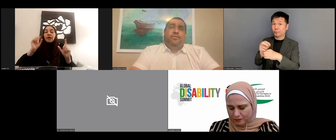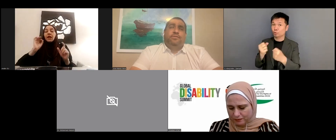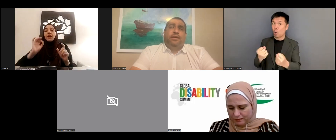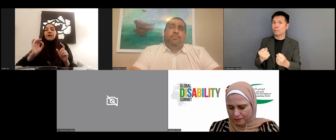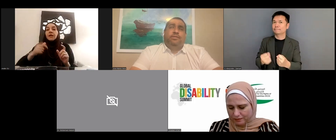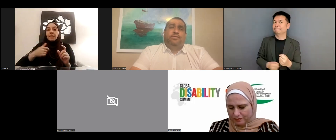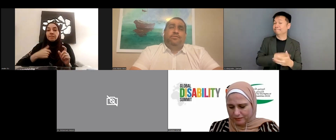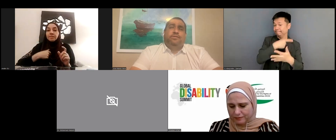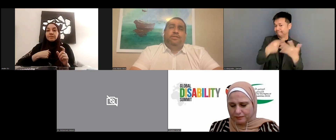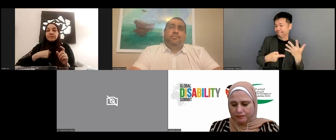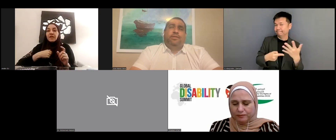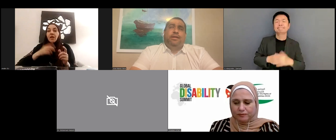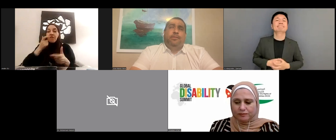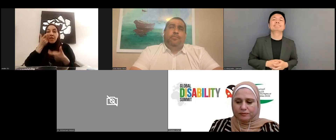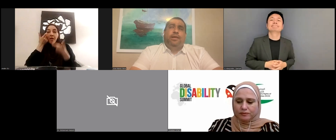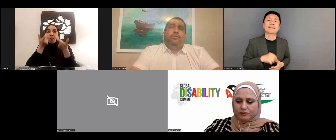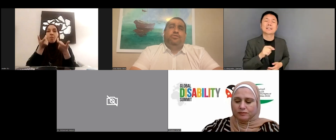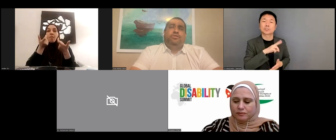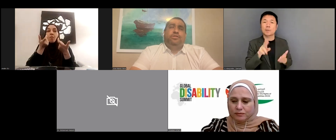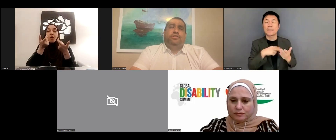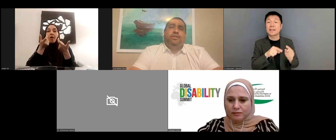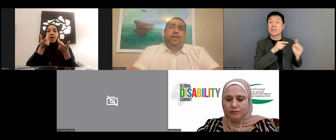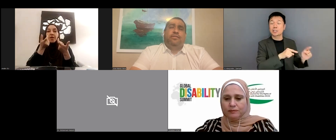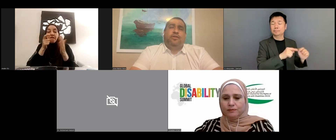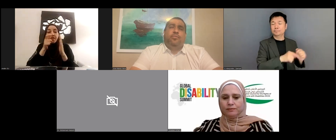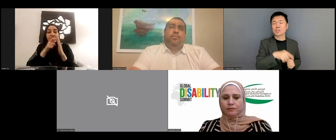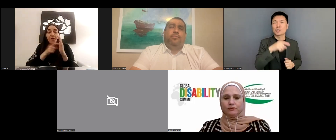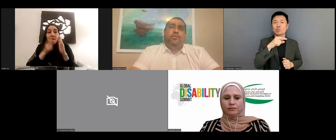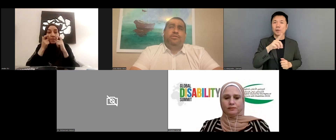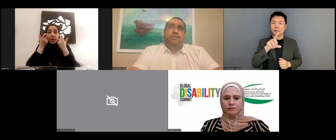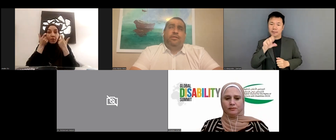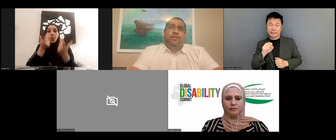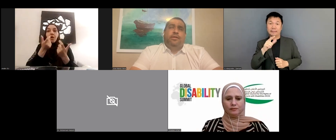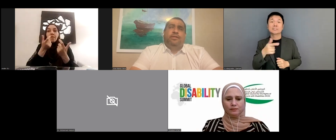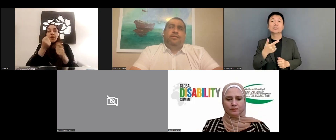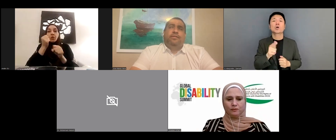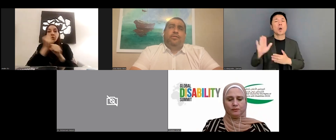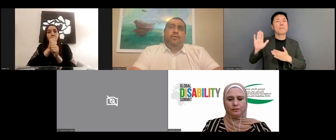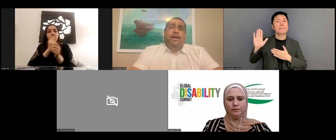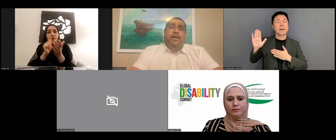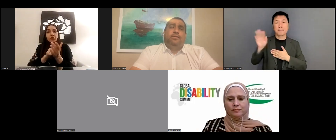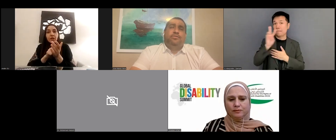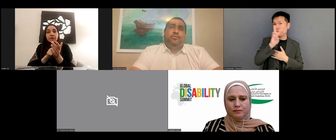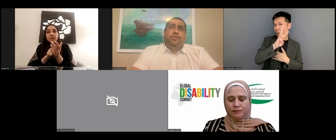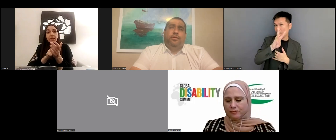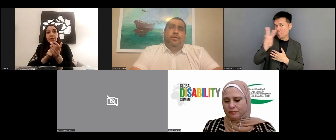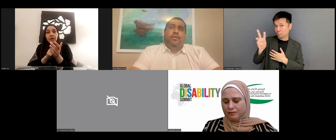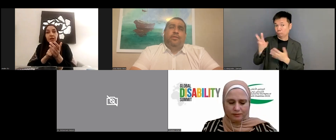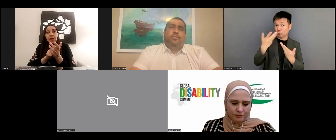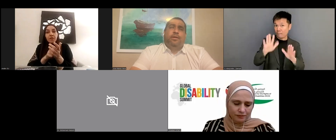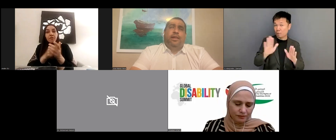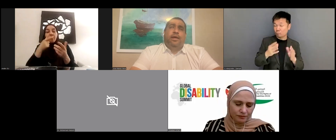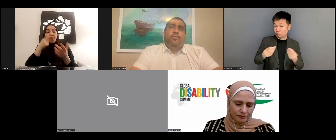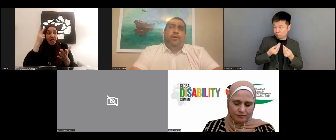Conference of State Parties to the CRPD, we launched the GDS Commitment Portal. It's an online tool